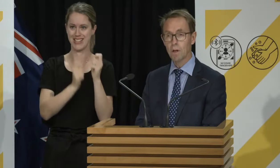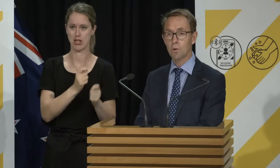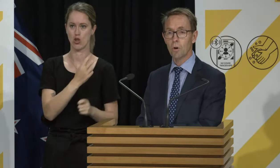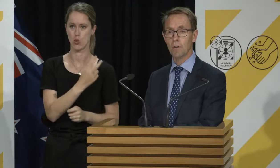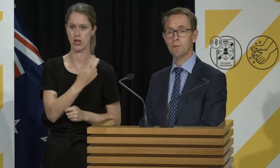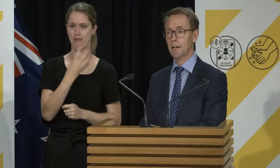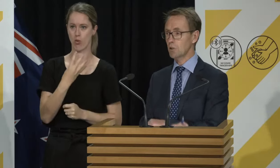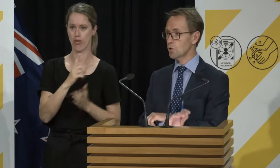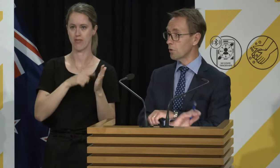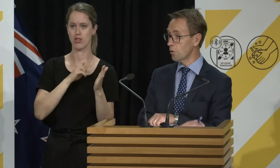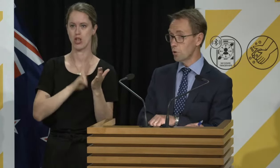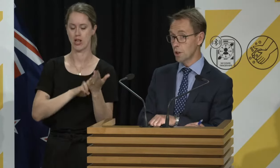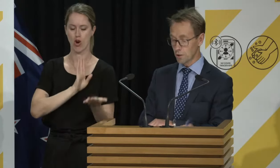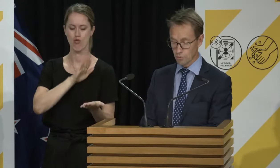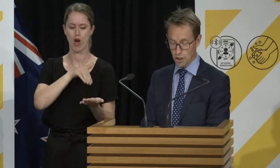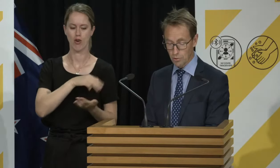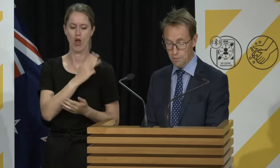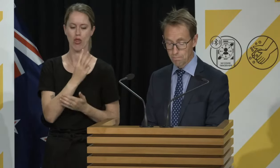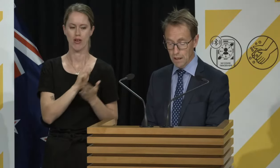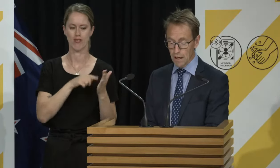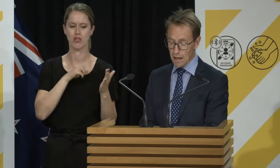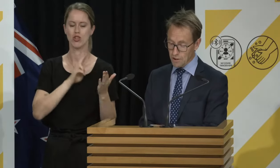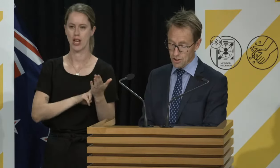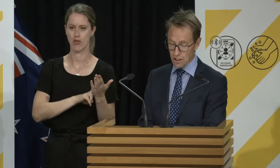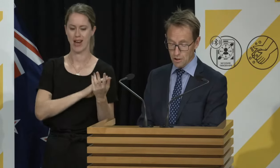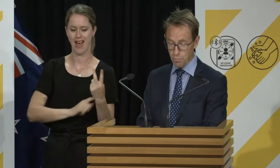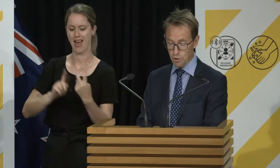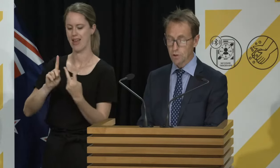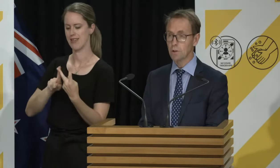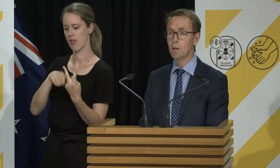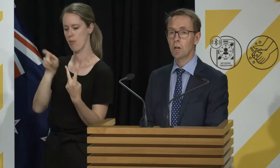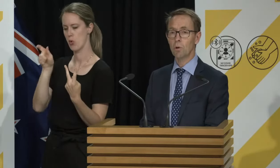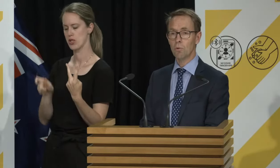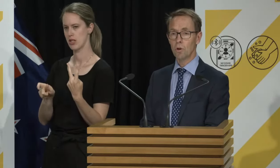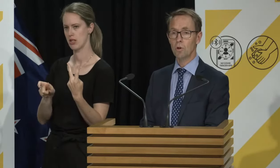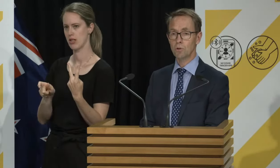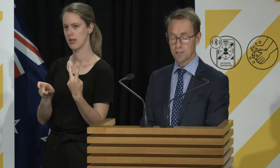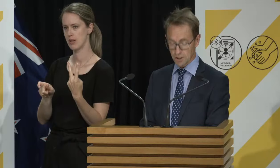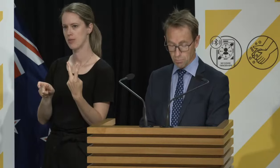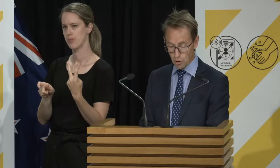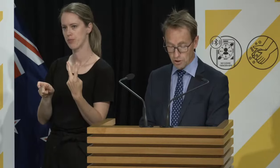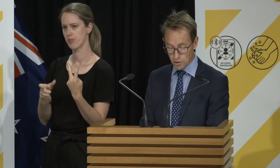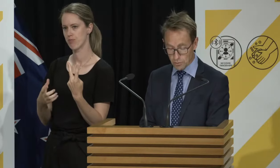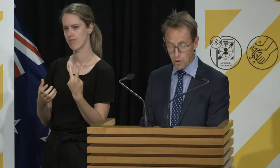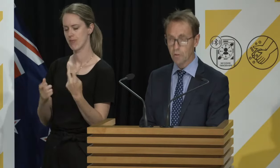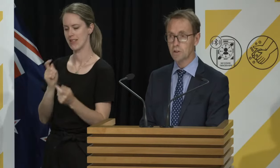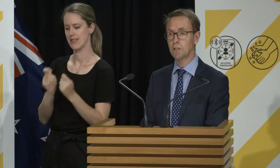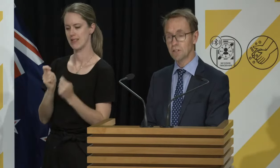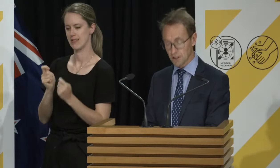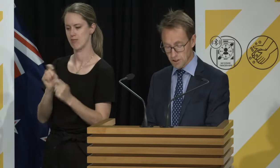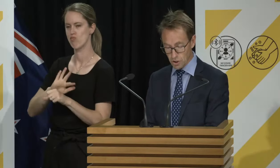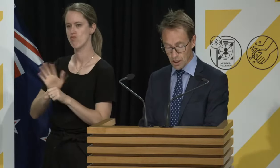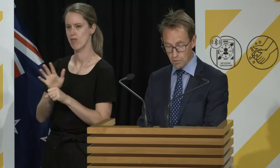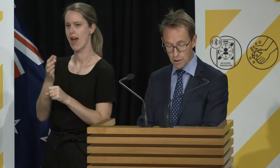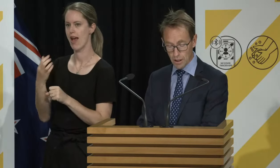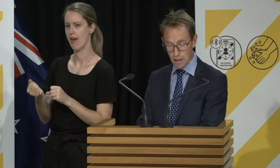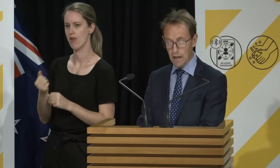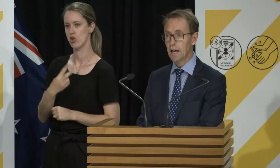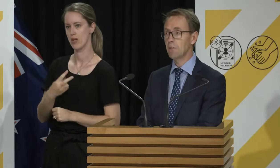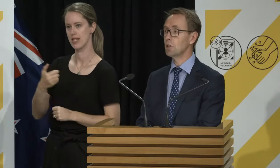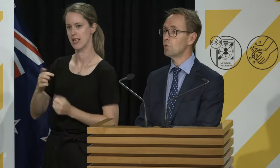January, who arrived in the country on the 13th of January, and a second person who tested positive on the 26th of